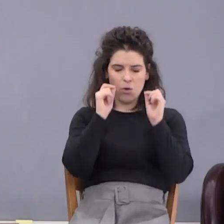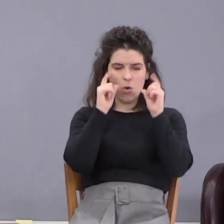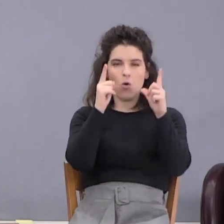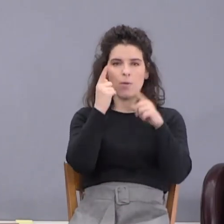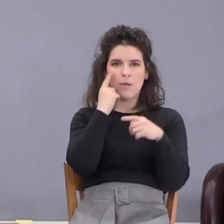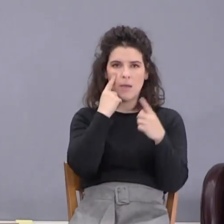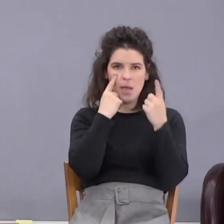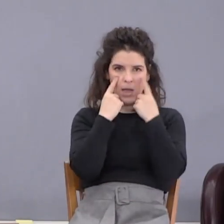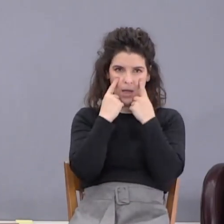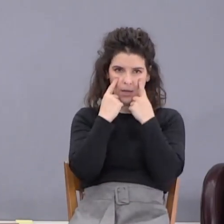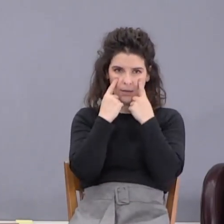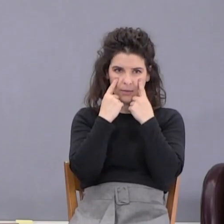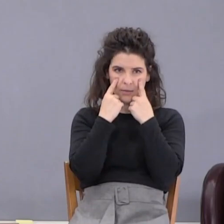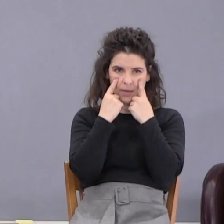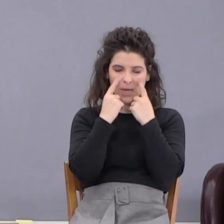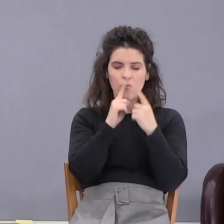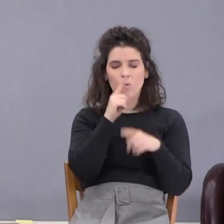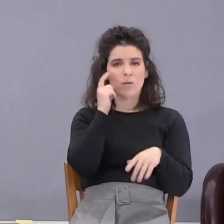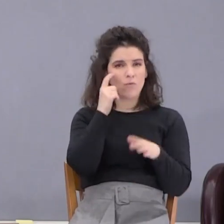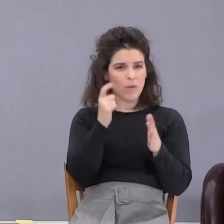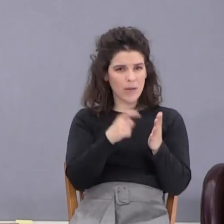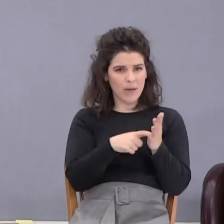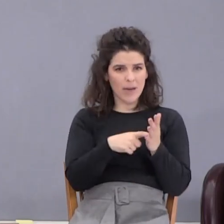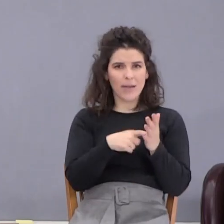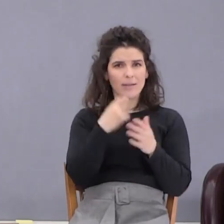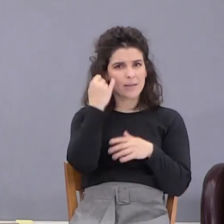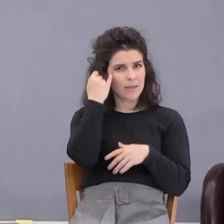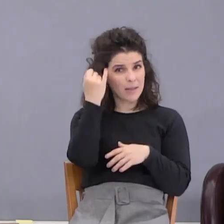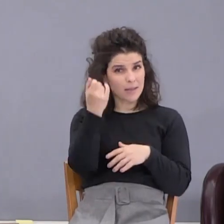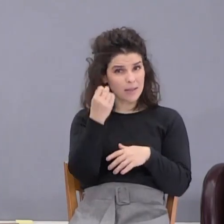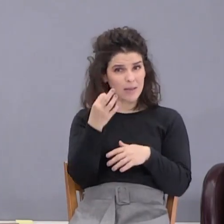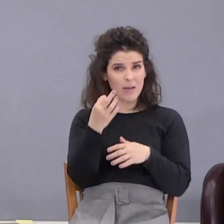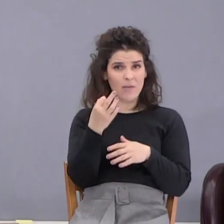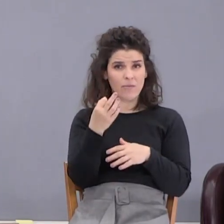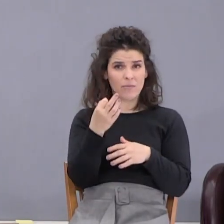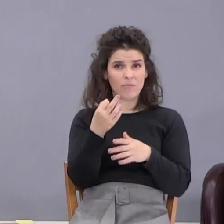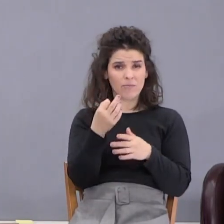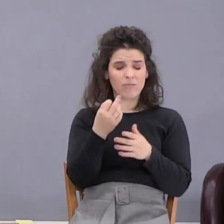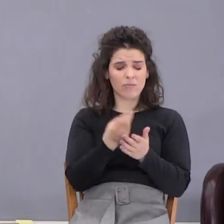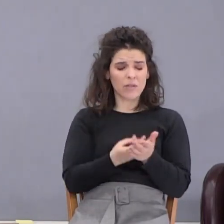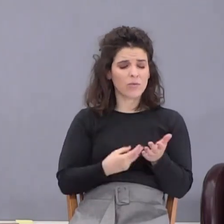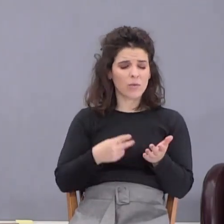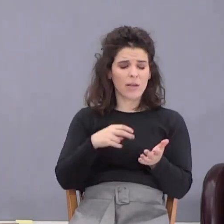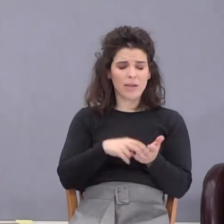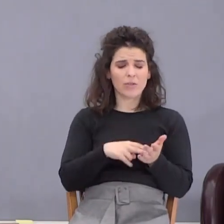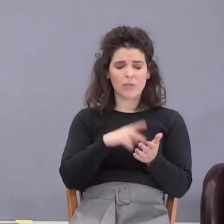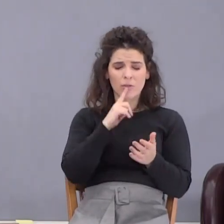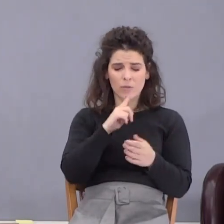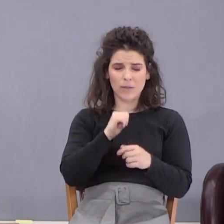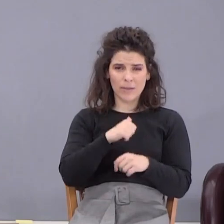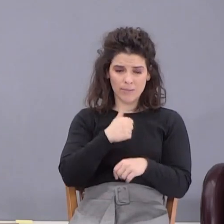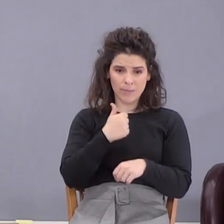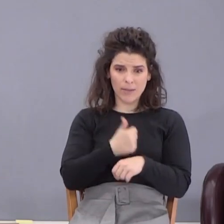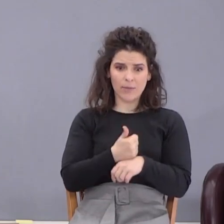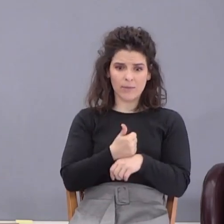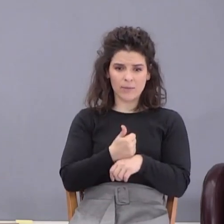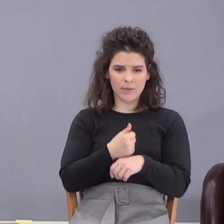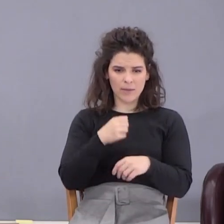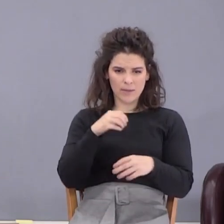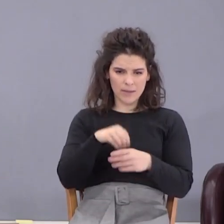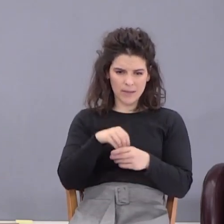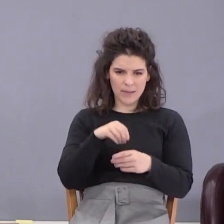eyes and recognize, listen, the idea of resurrection is built in to the